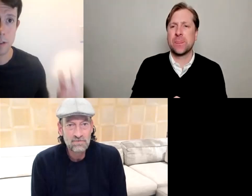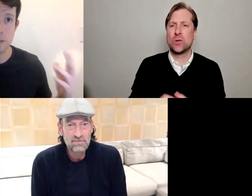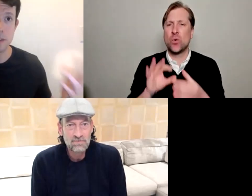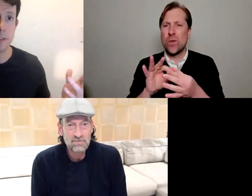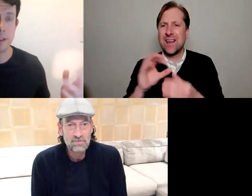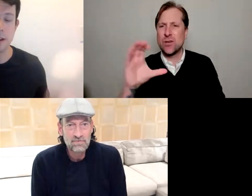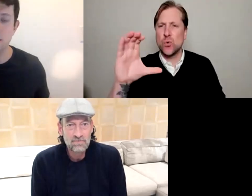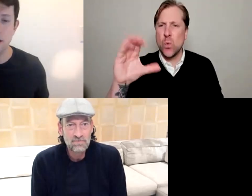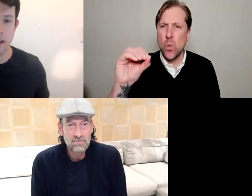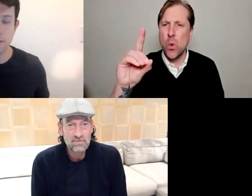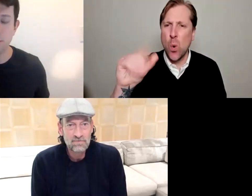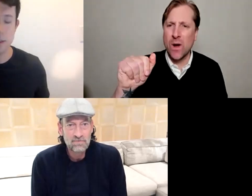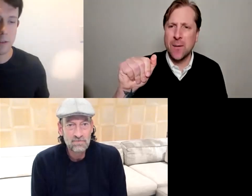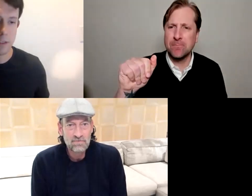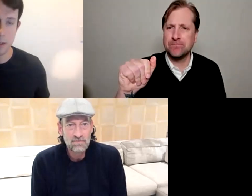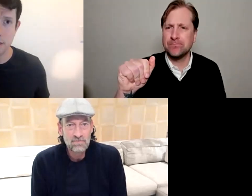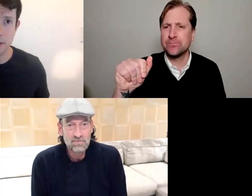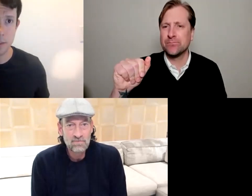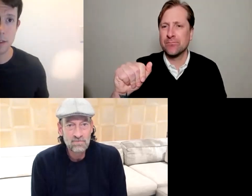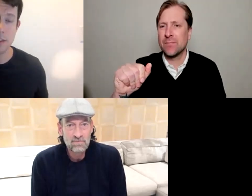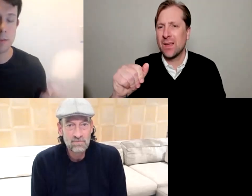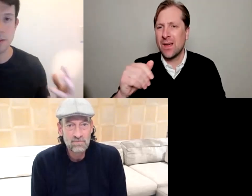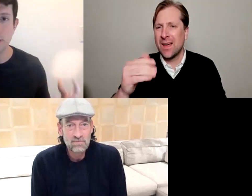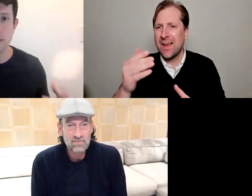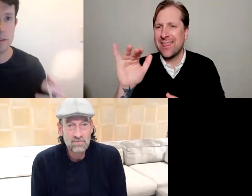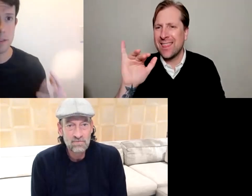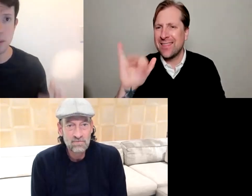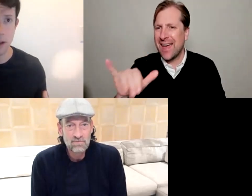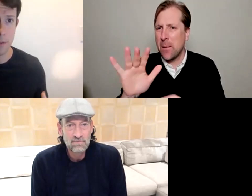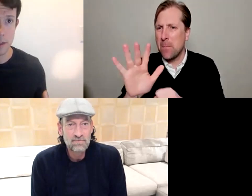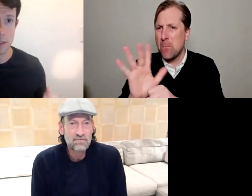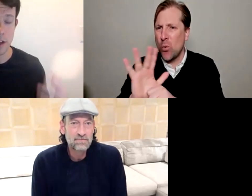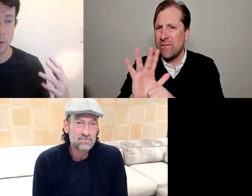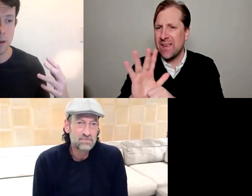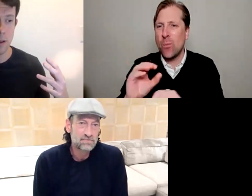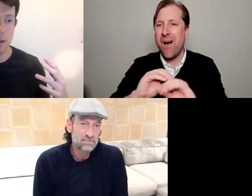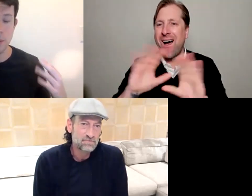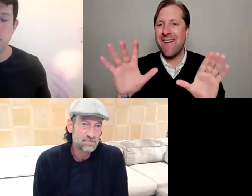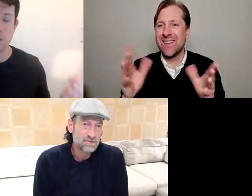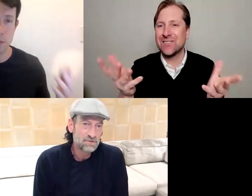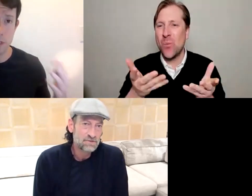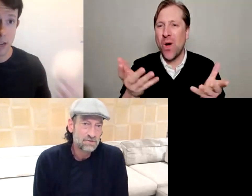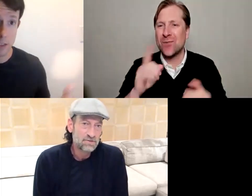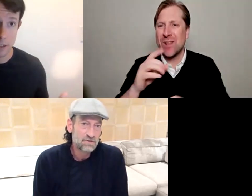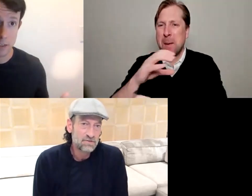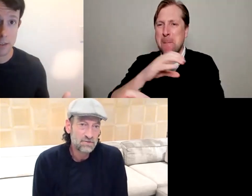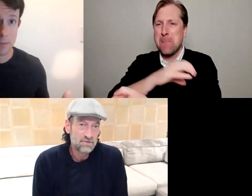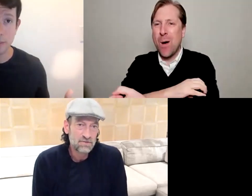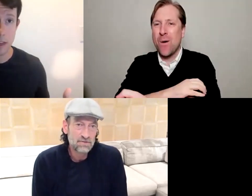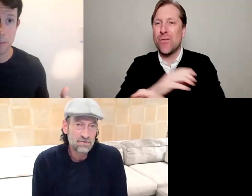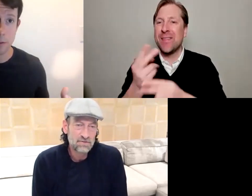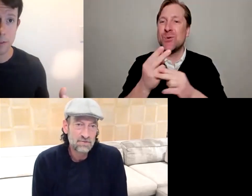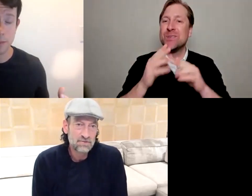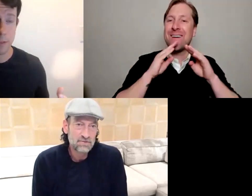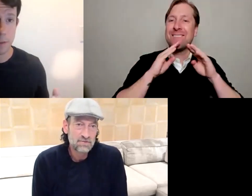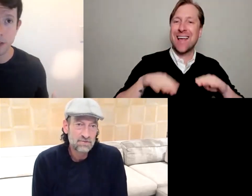Coda specifically, for obvious reasons, I think something that this movie makes so obvious is how powerful silence is